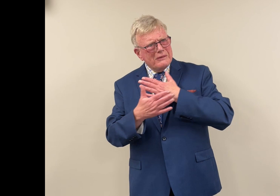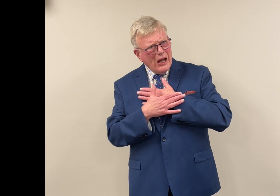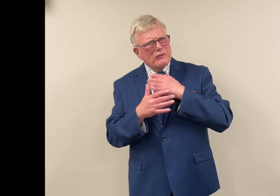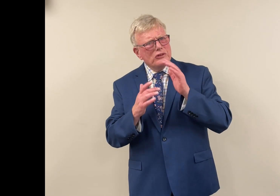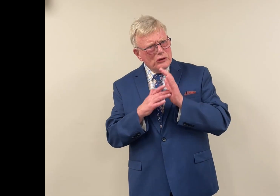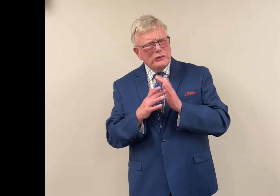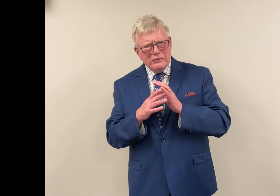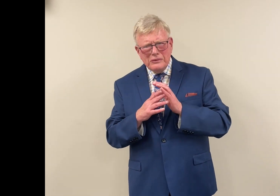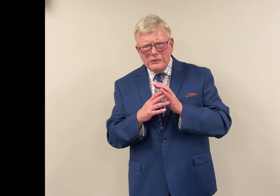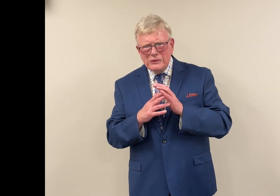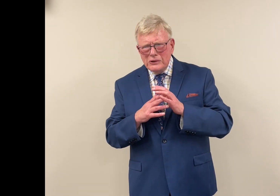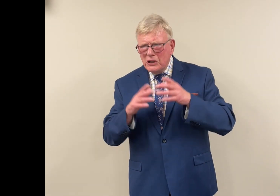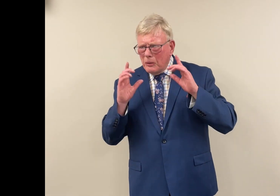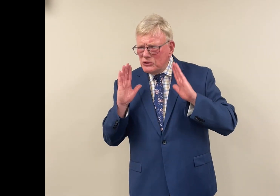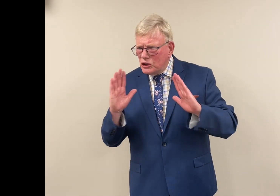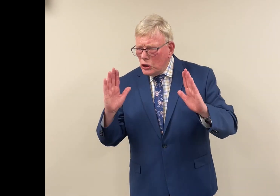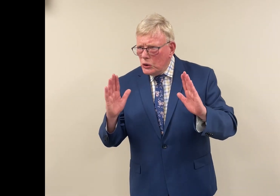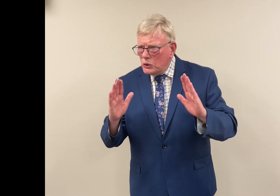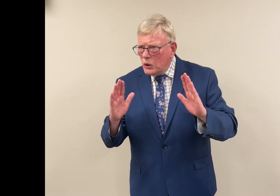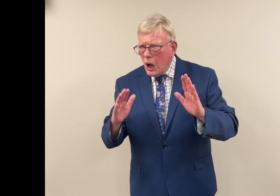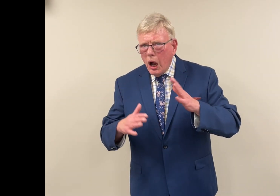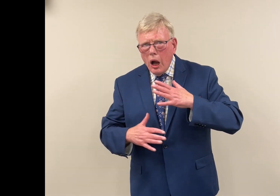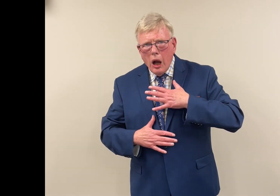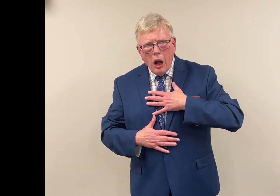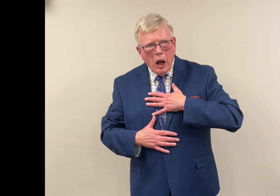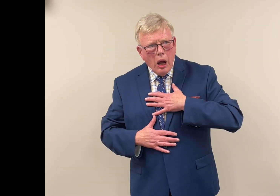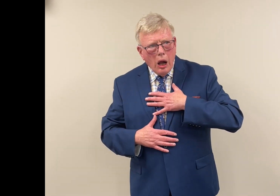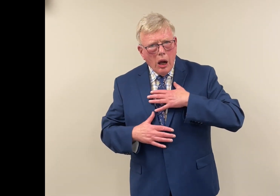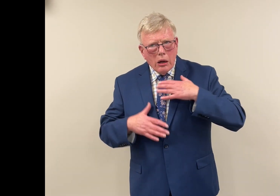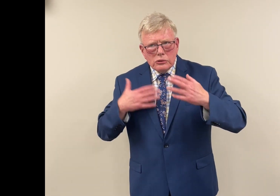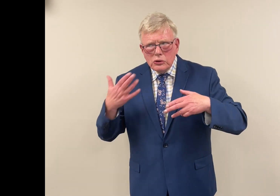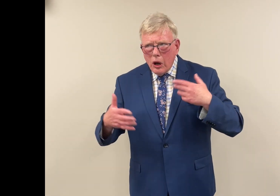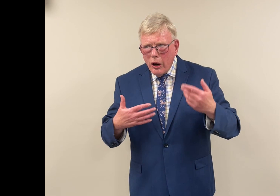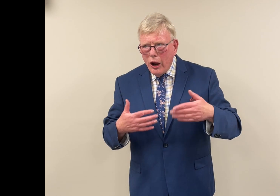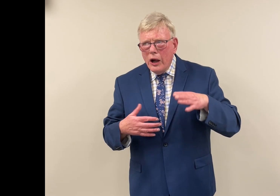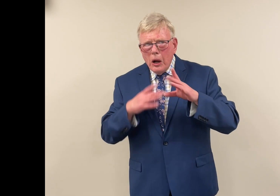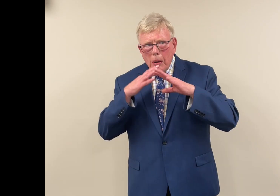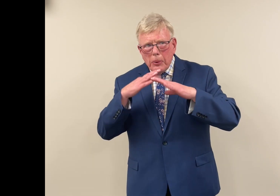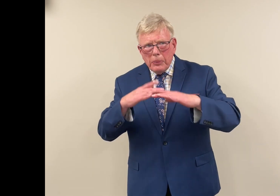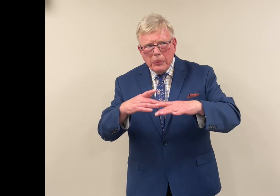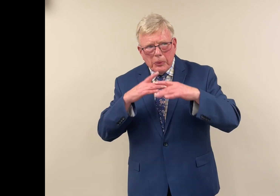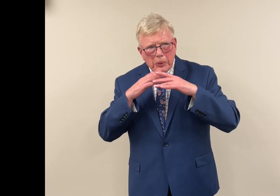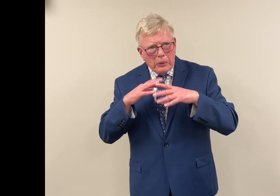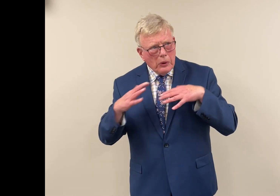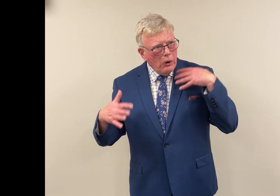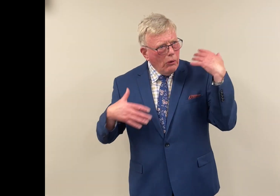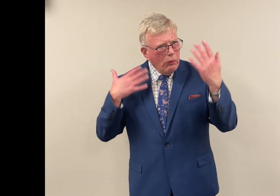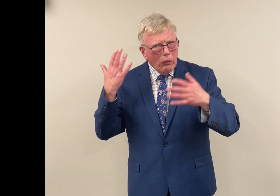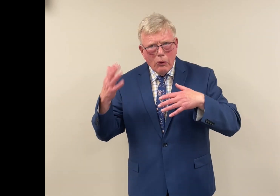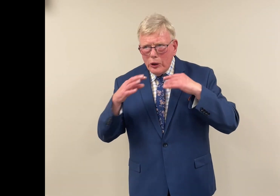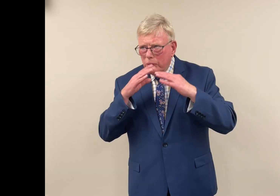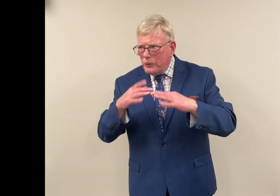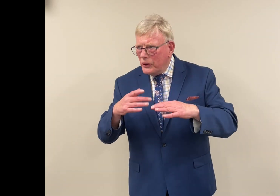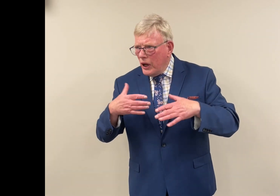Stories about Jesus and his love for me. I went to church and it was so wonderful. I went to